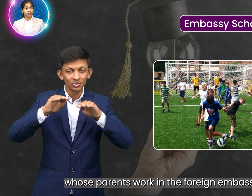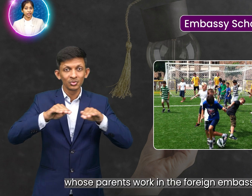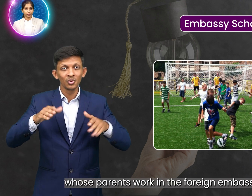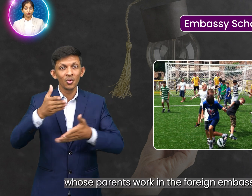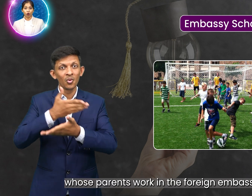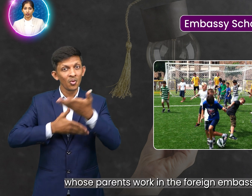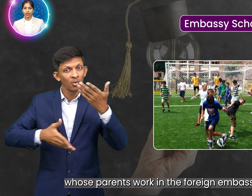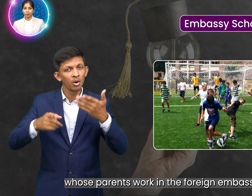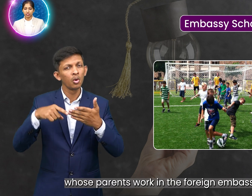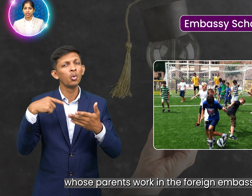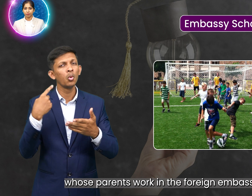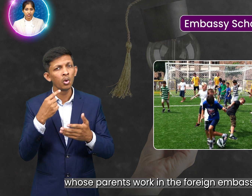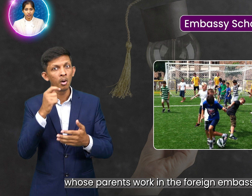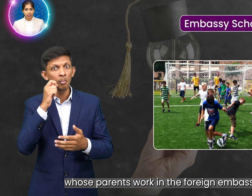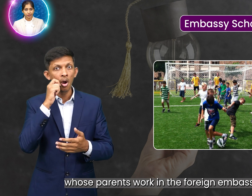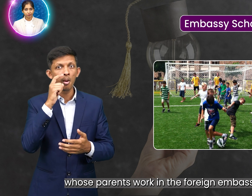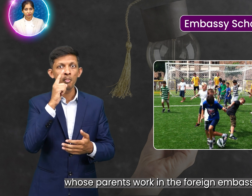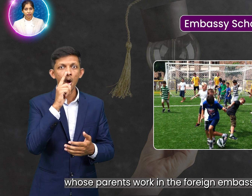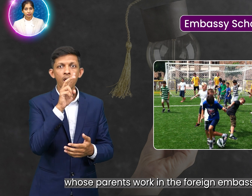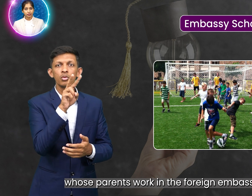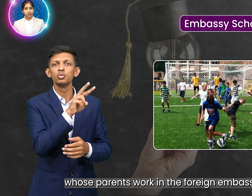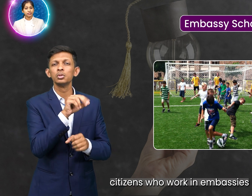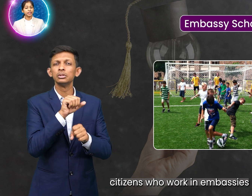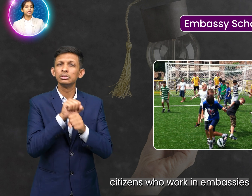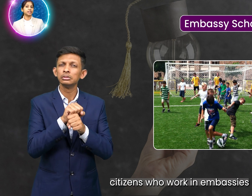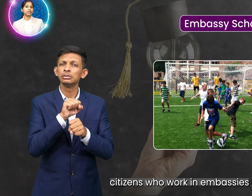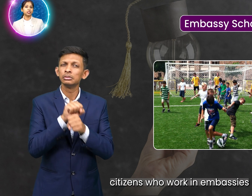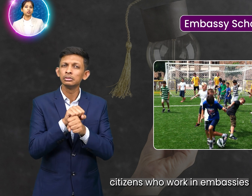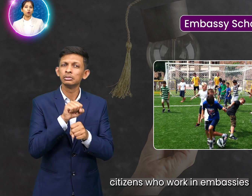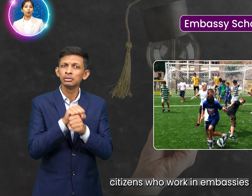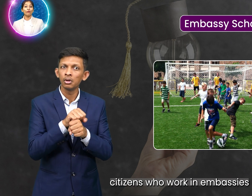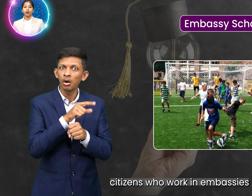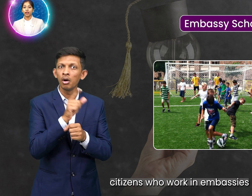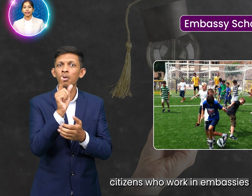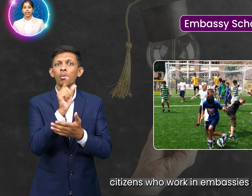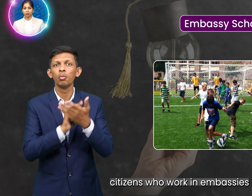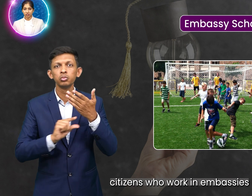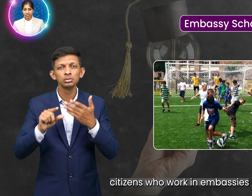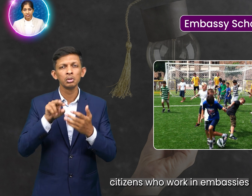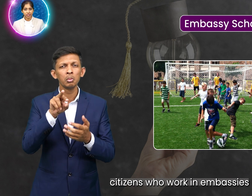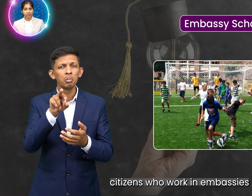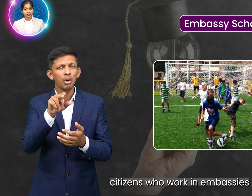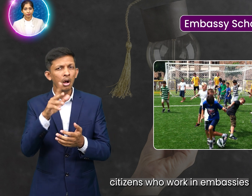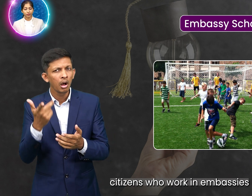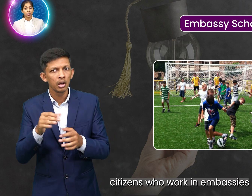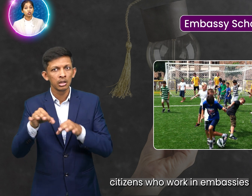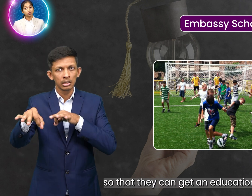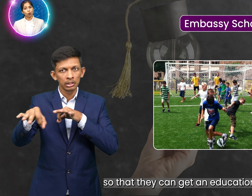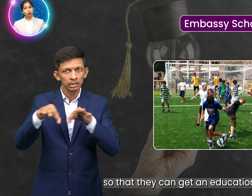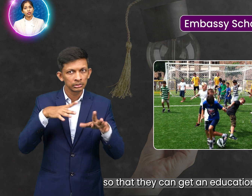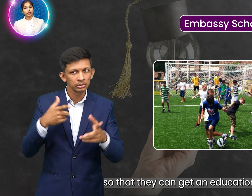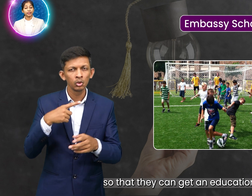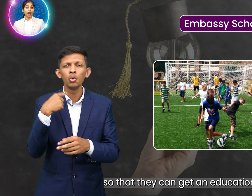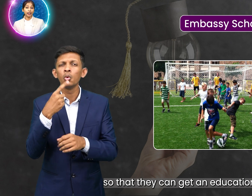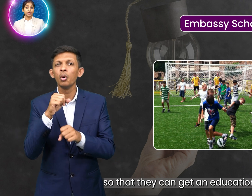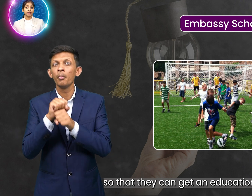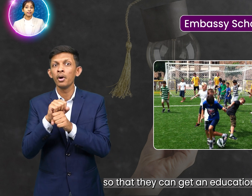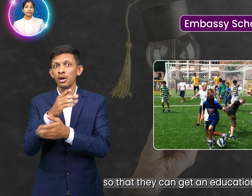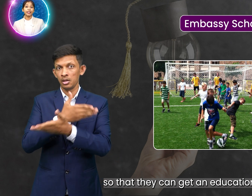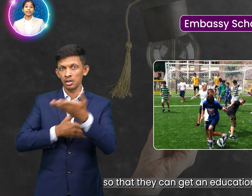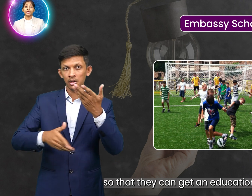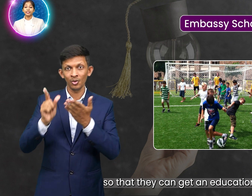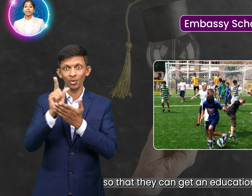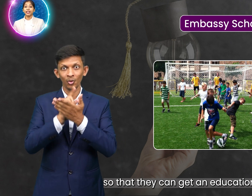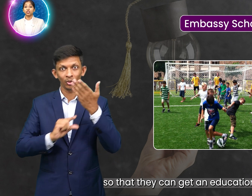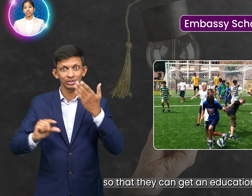parents work in the foreign embassy, means citizens who work in embassies so that